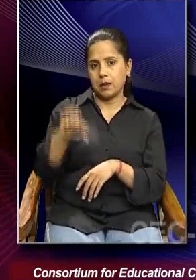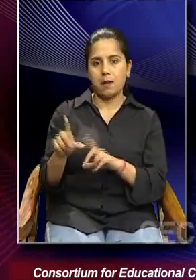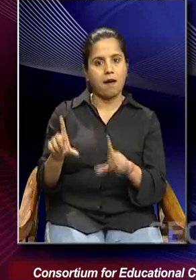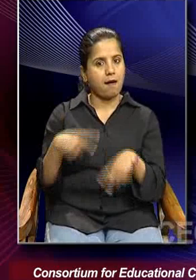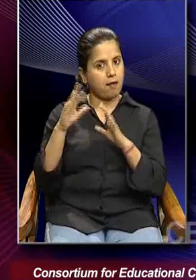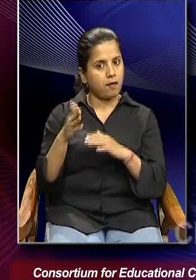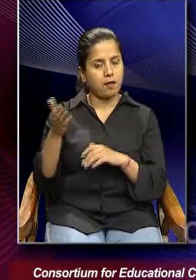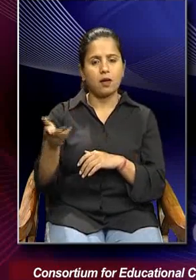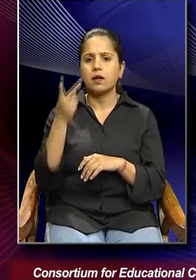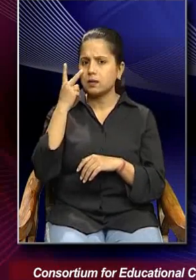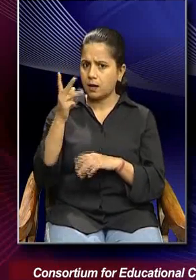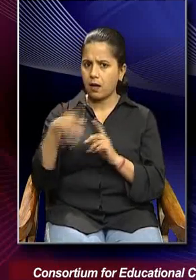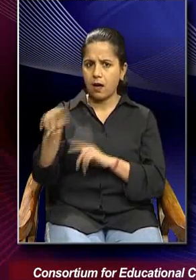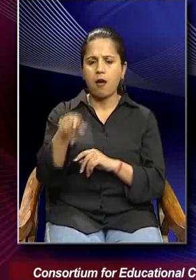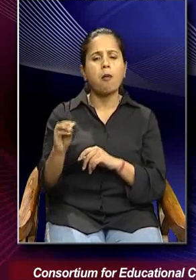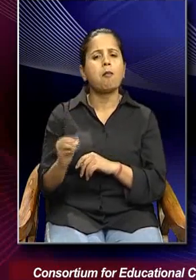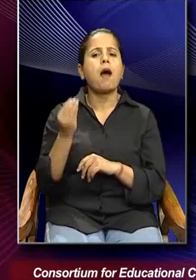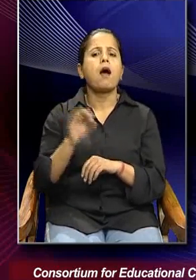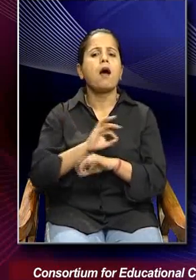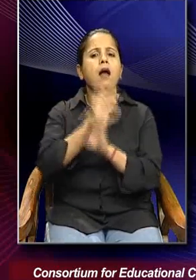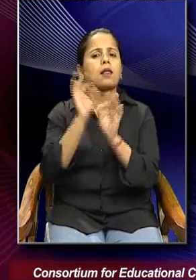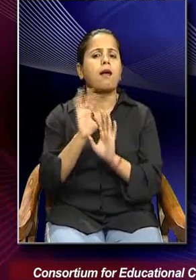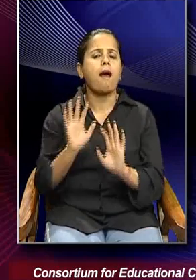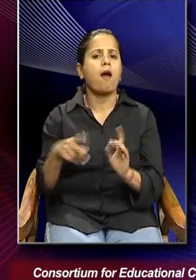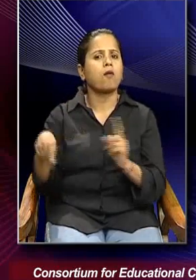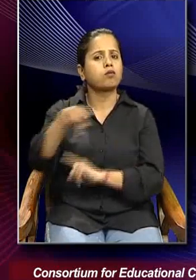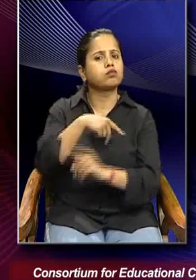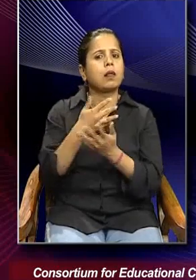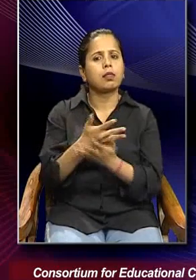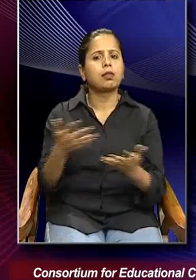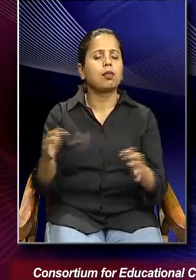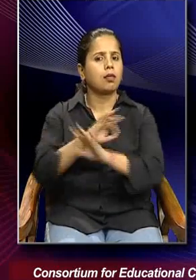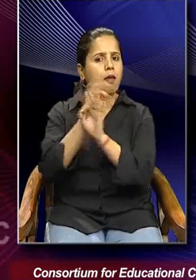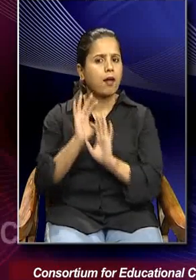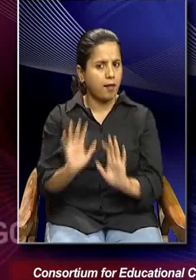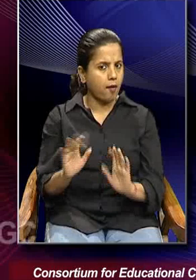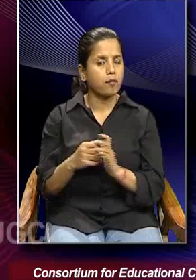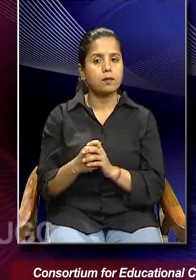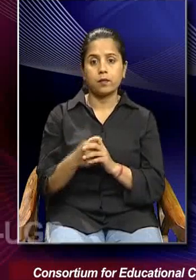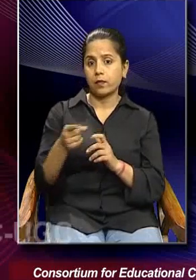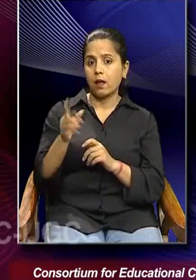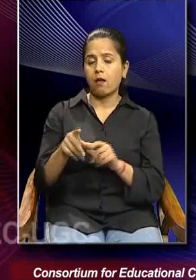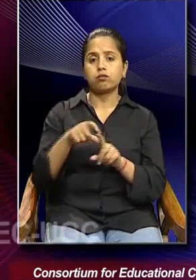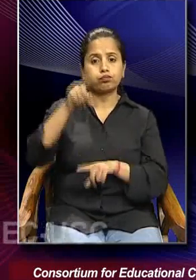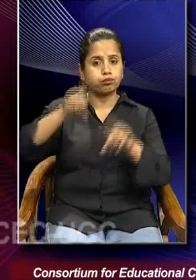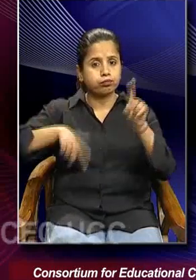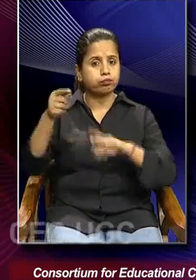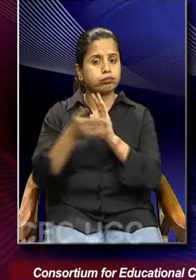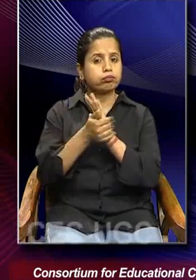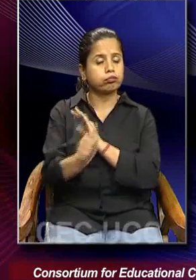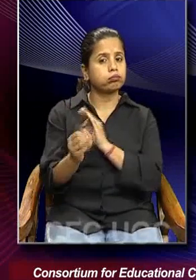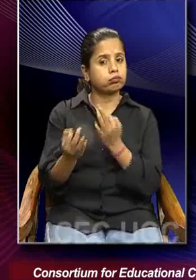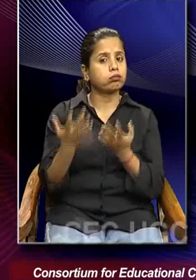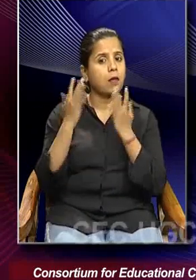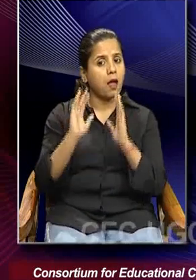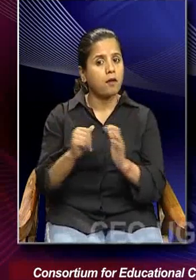be relatively better off in their material circumstances. They have diversified skill sets,